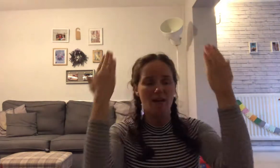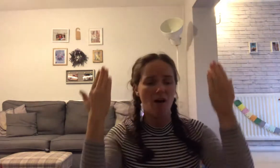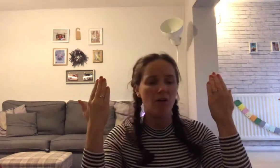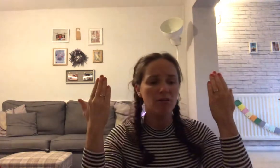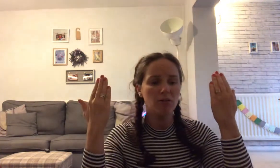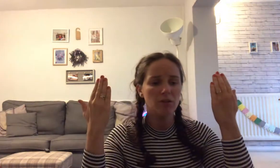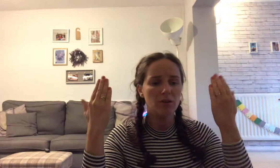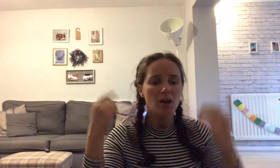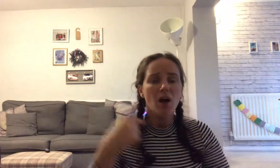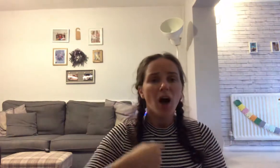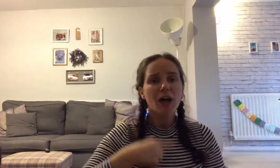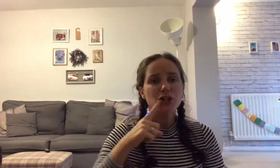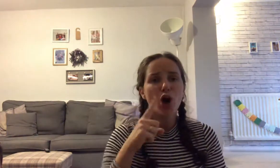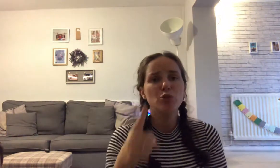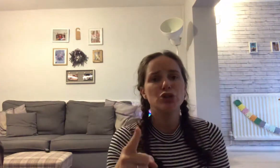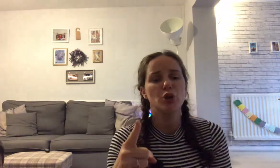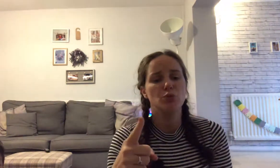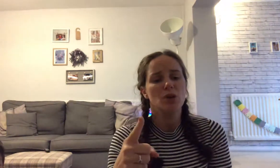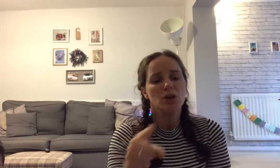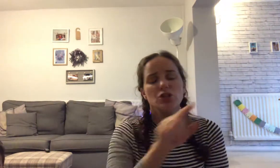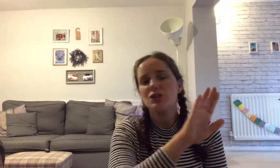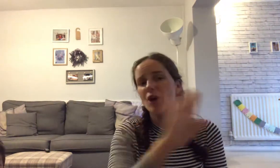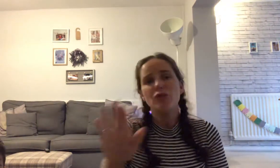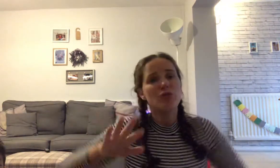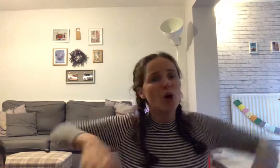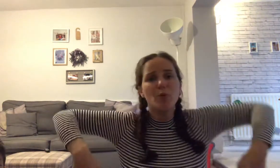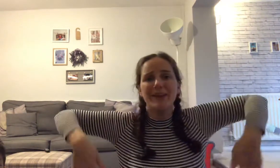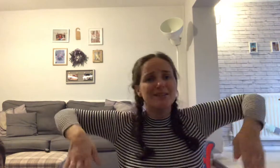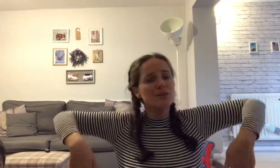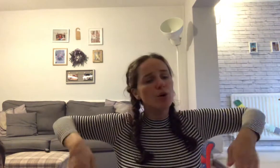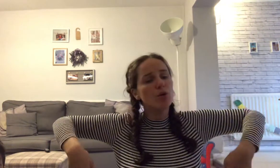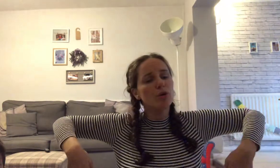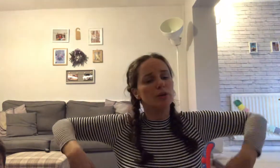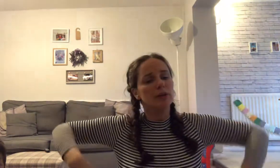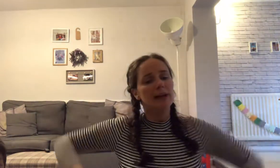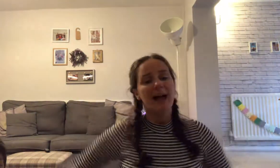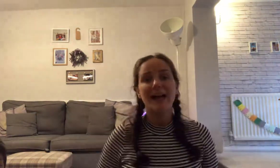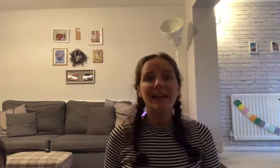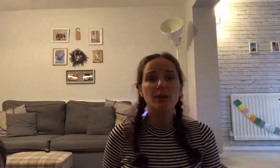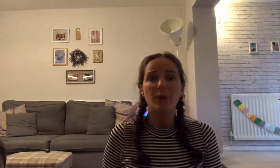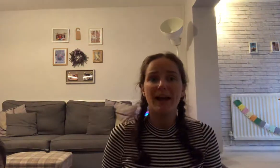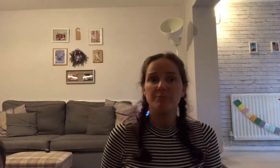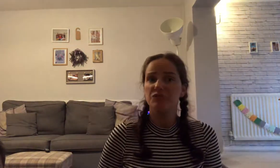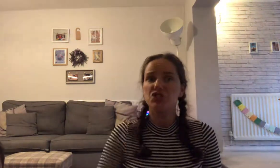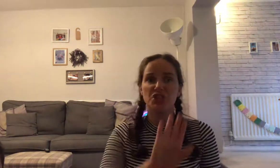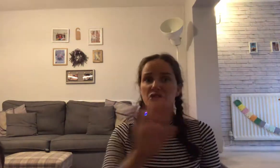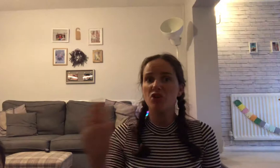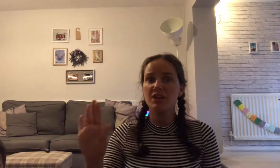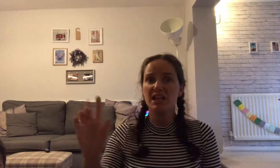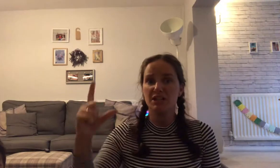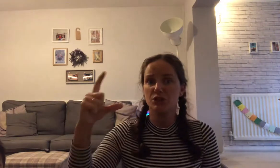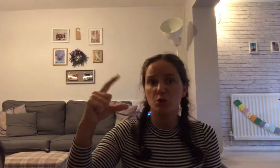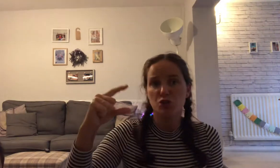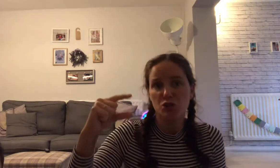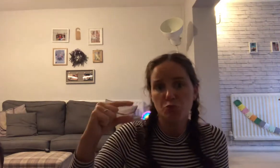long. I told you, she's got no wings at all. And anyway, she's not nearly so